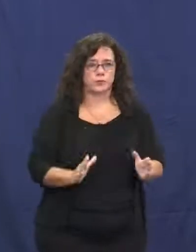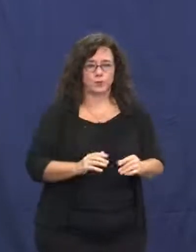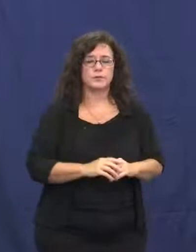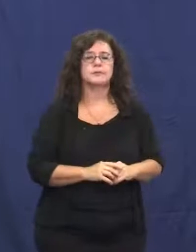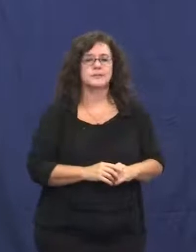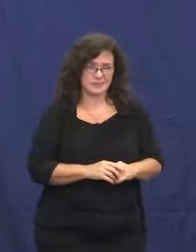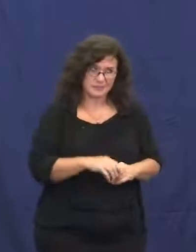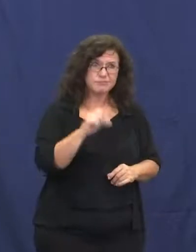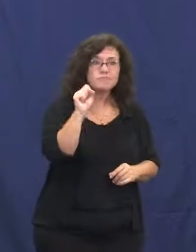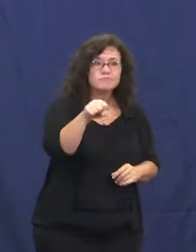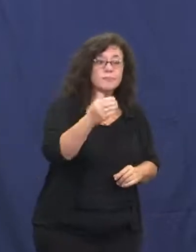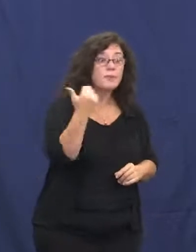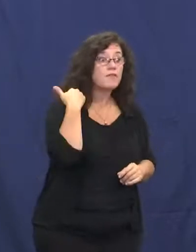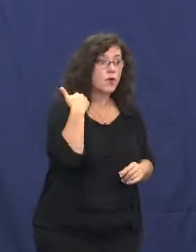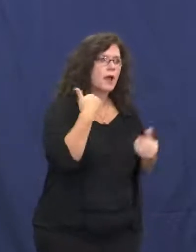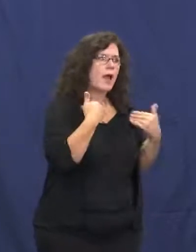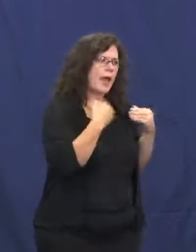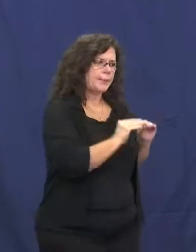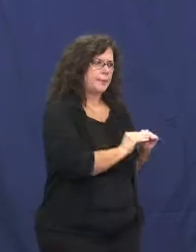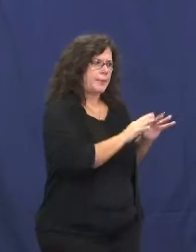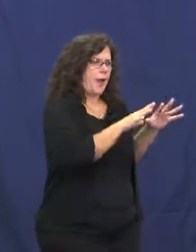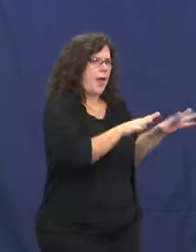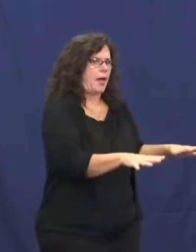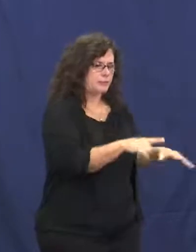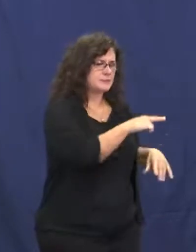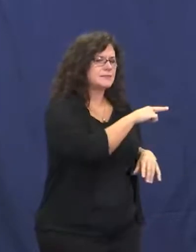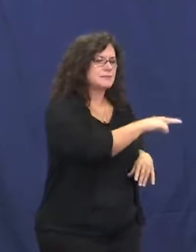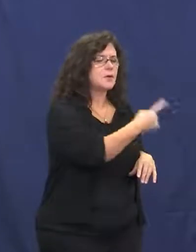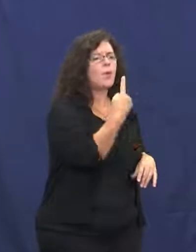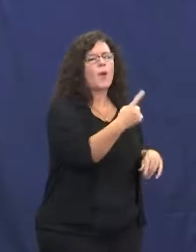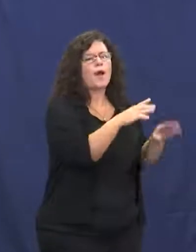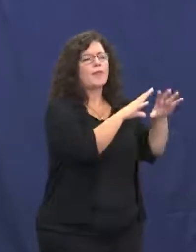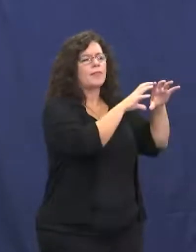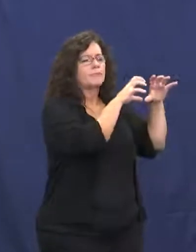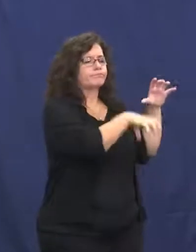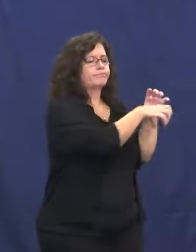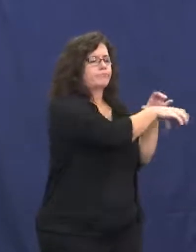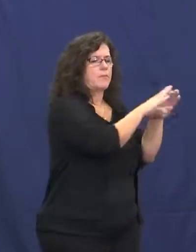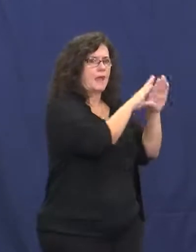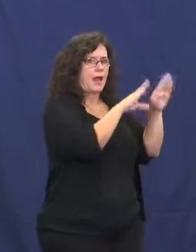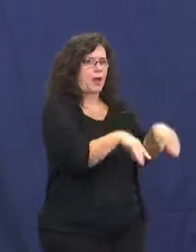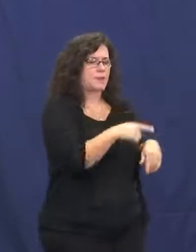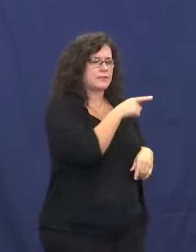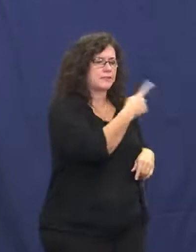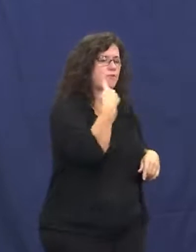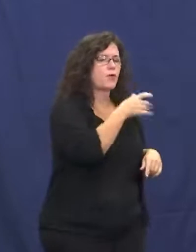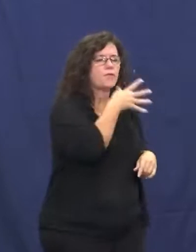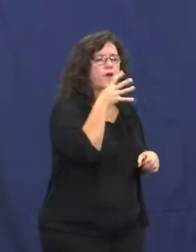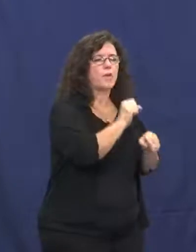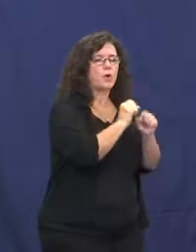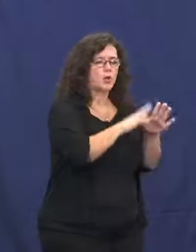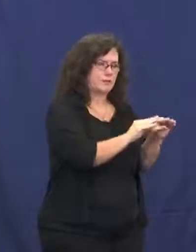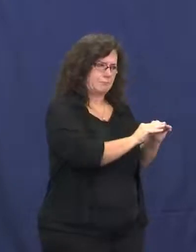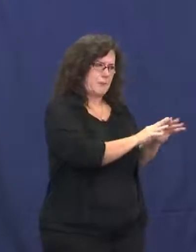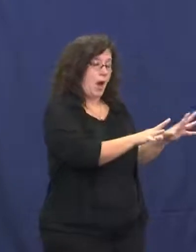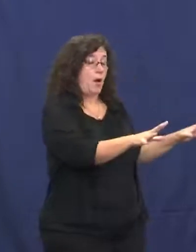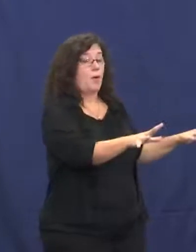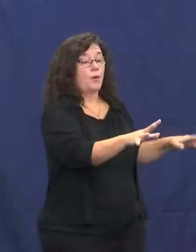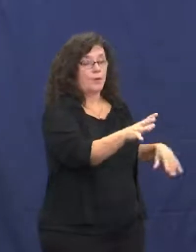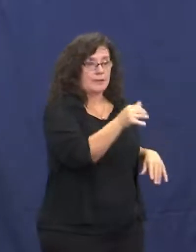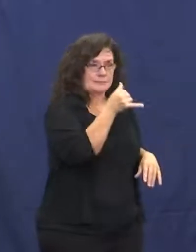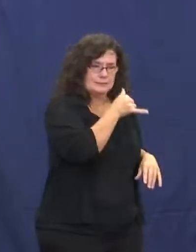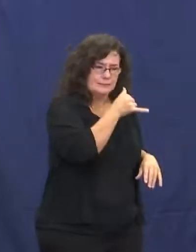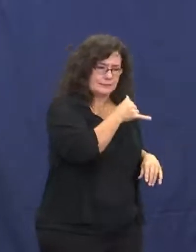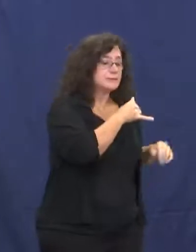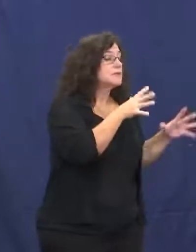large outbreaks, especially at the housing site of a couple of months ago. At that point, our percent